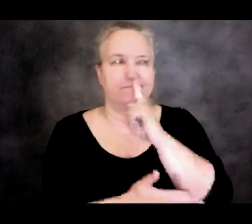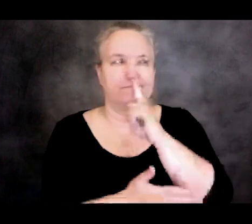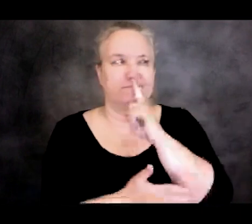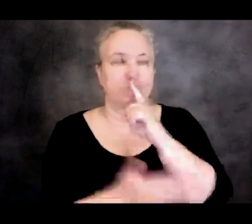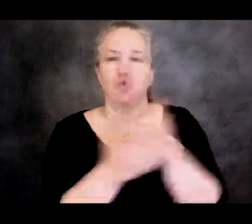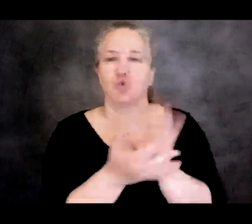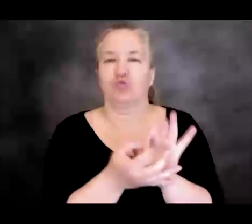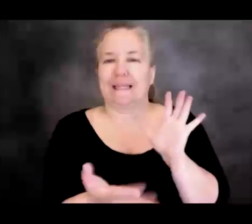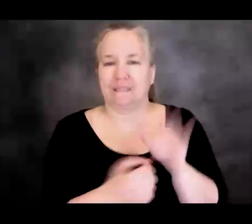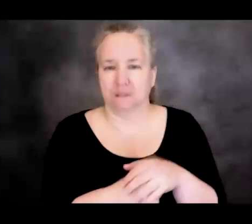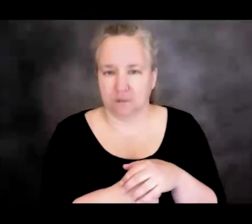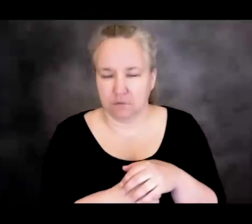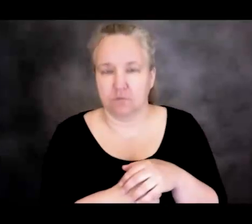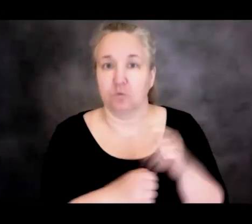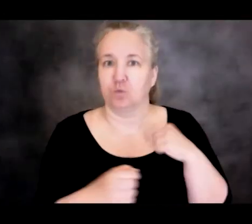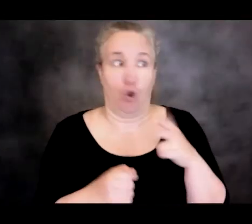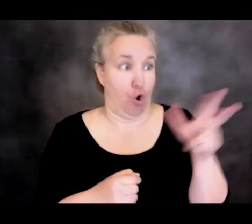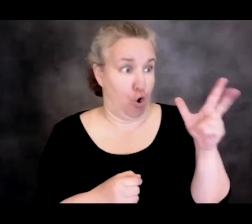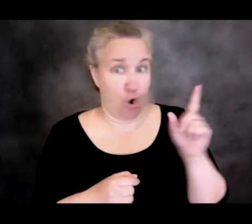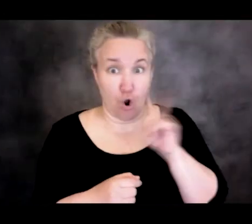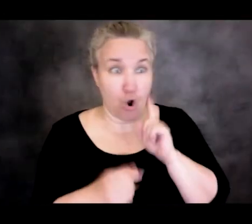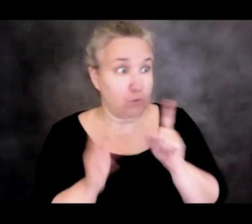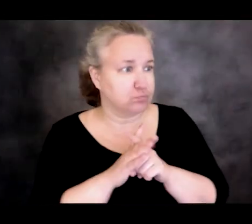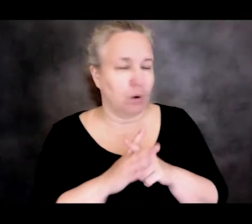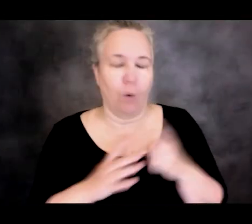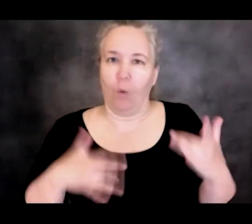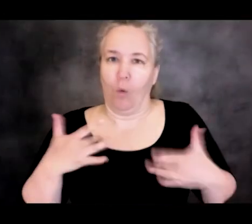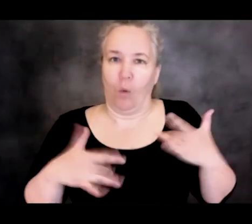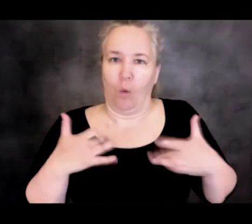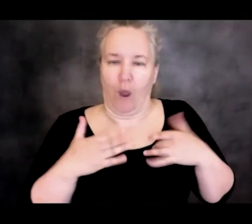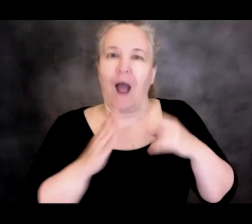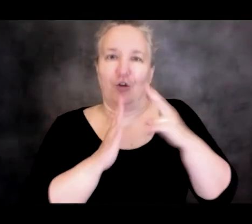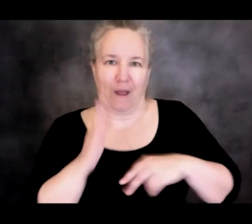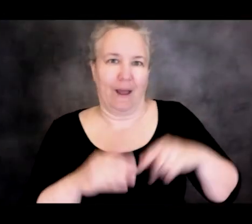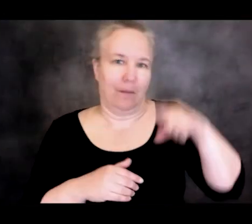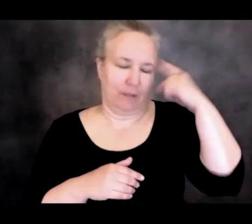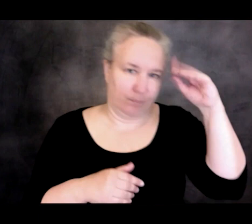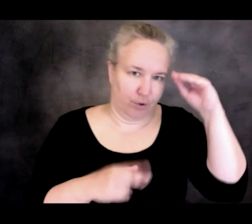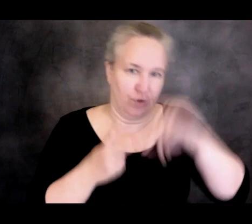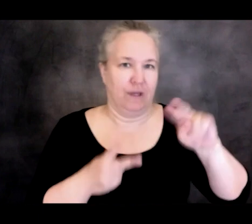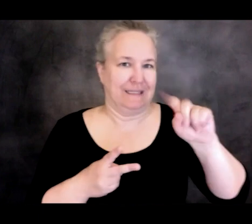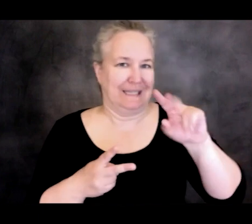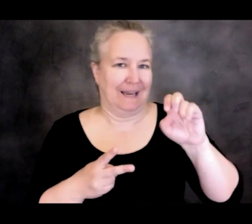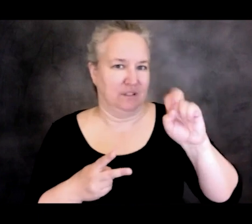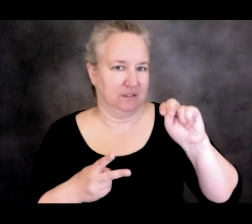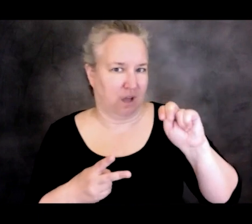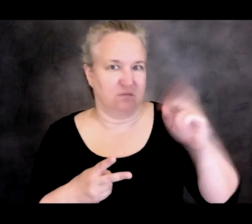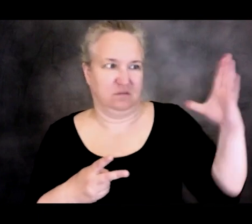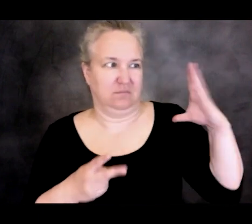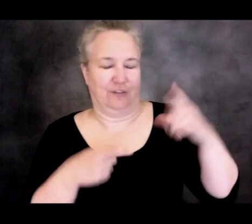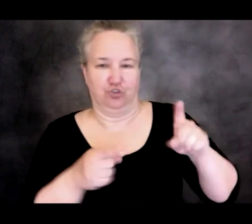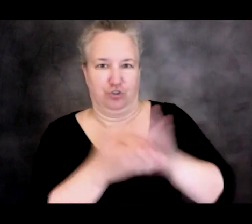very excited. I had read Black Boy and Native Son in college, and I was really excited about this